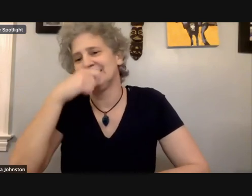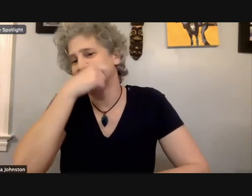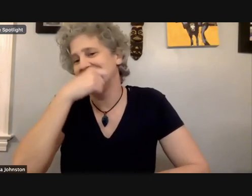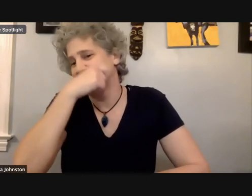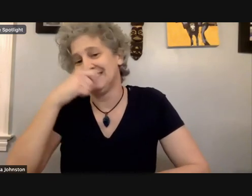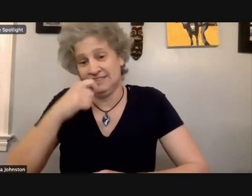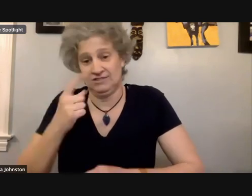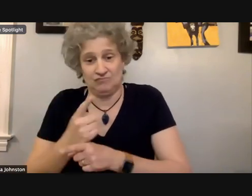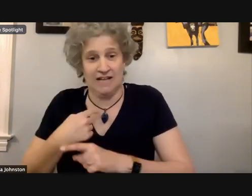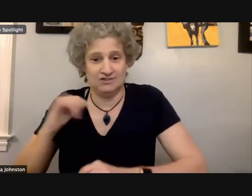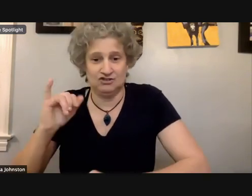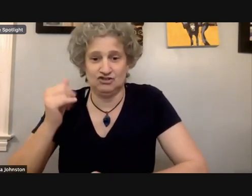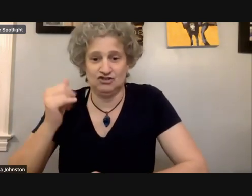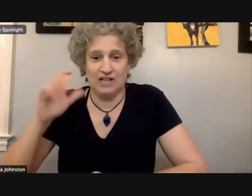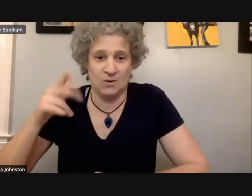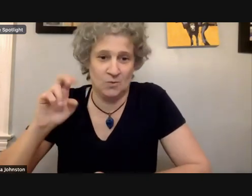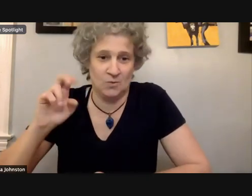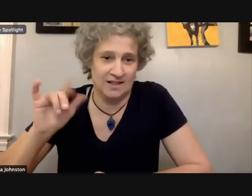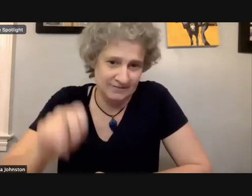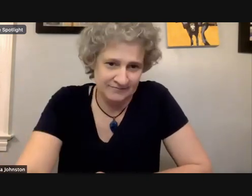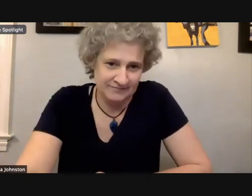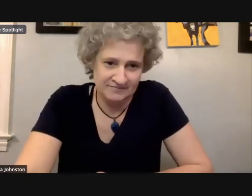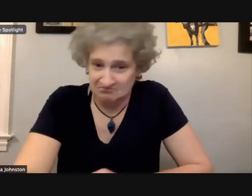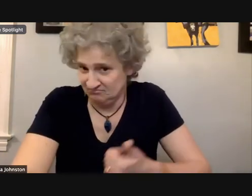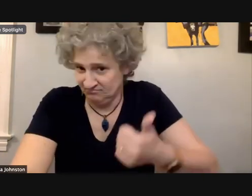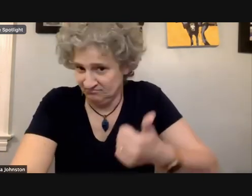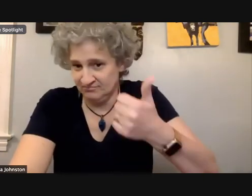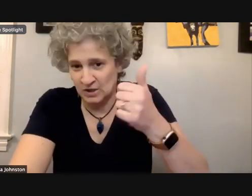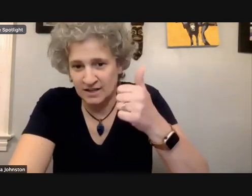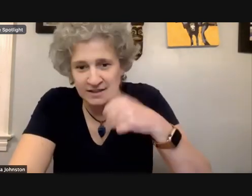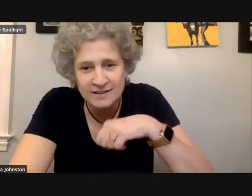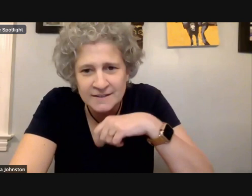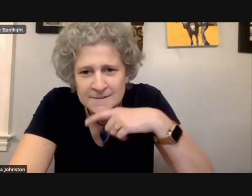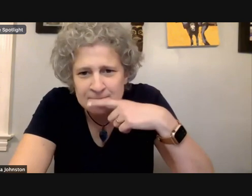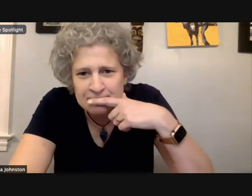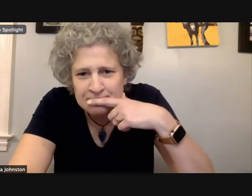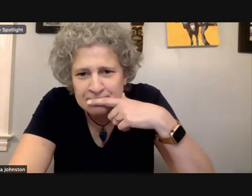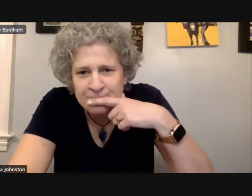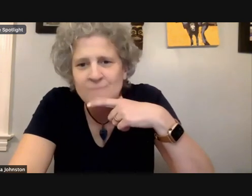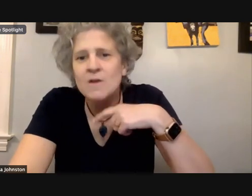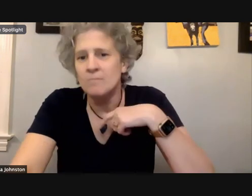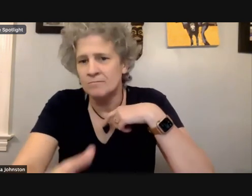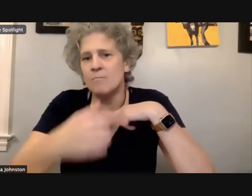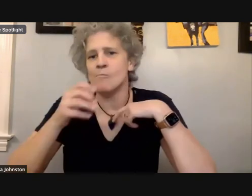And then also you should be brushing in a circular motion. Am I right, Jacqueline?